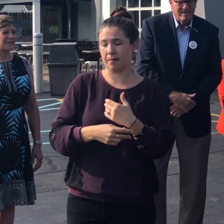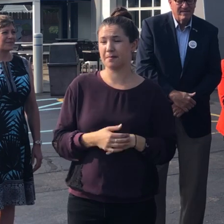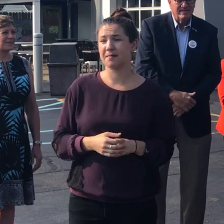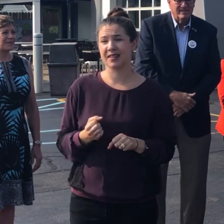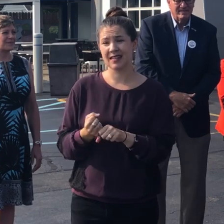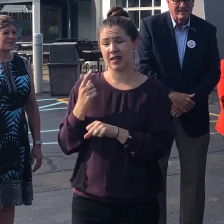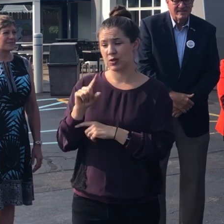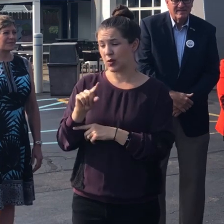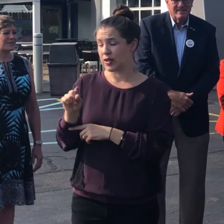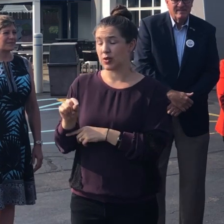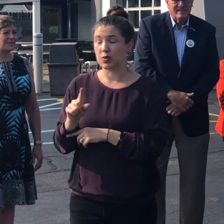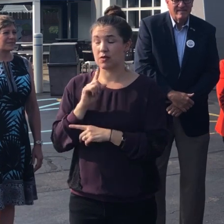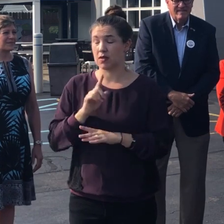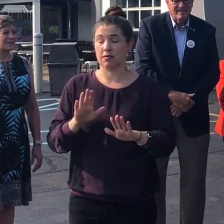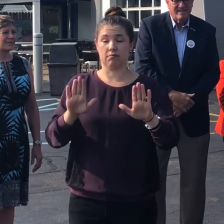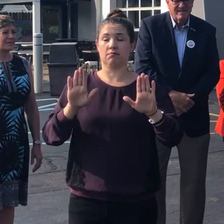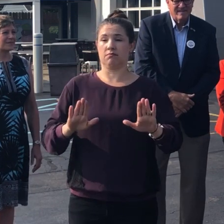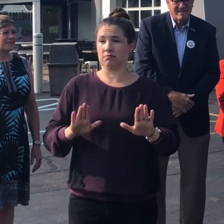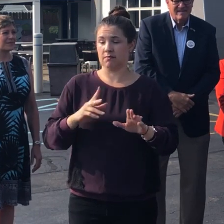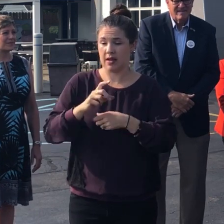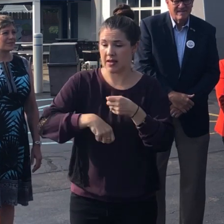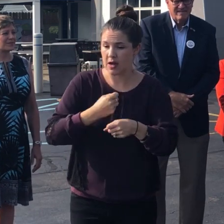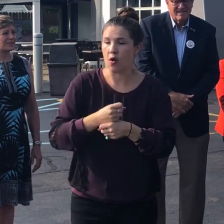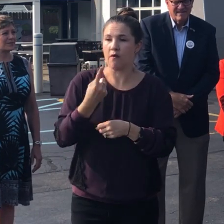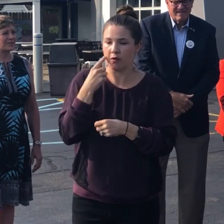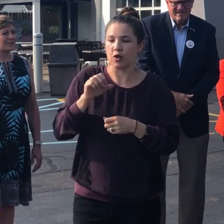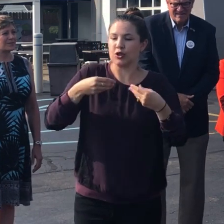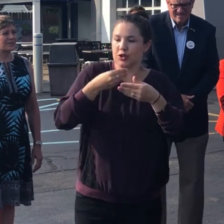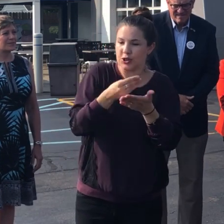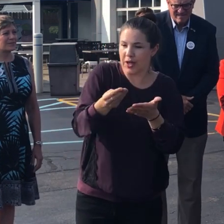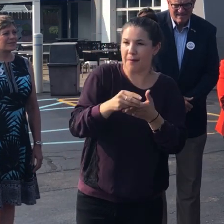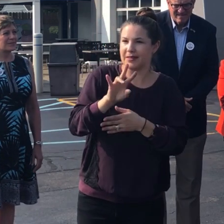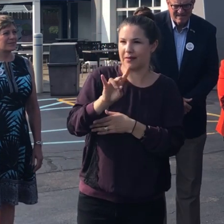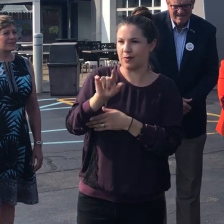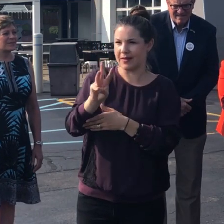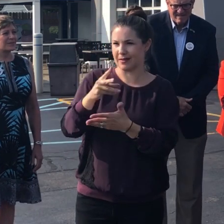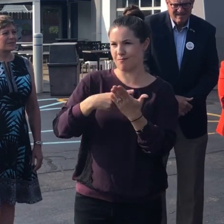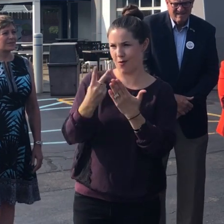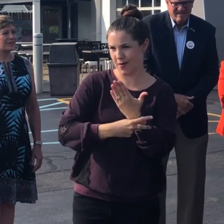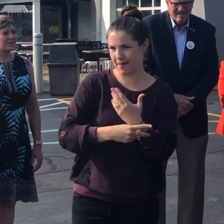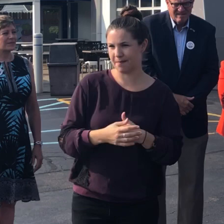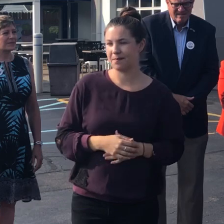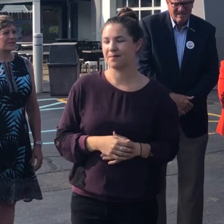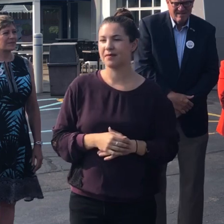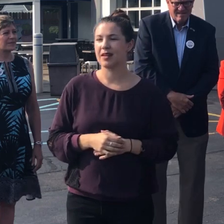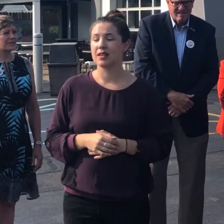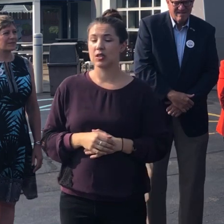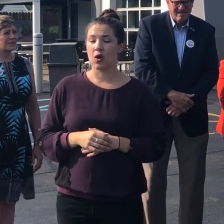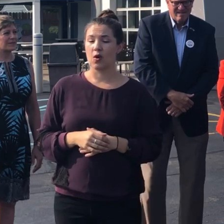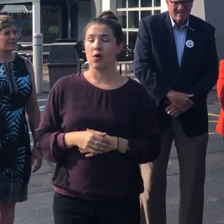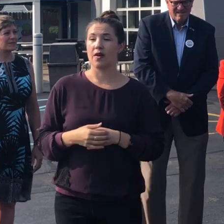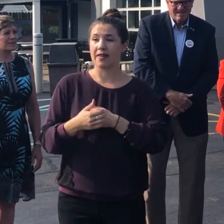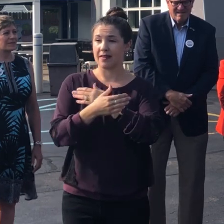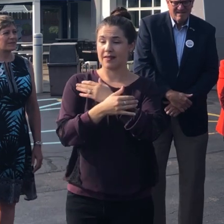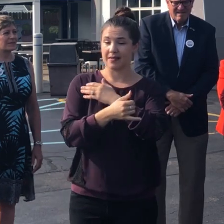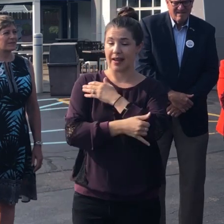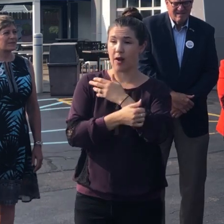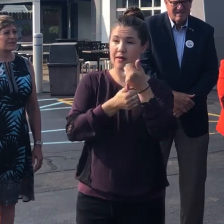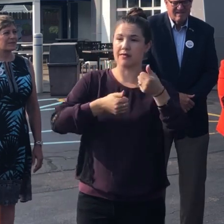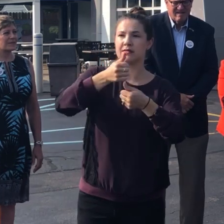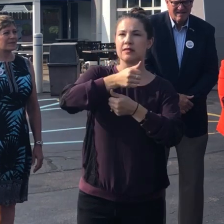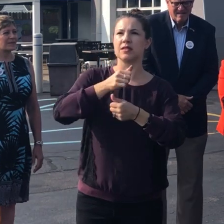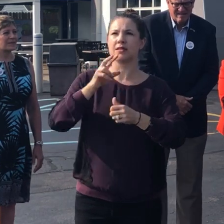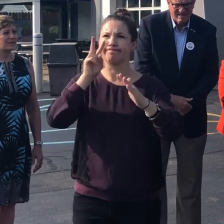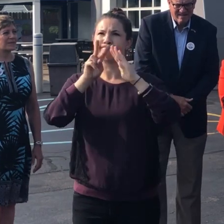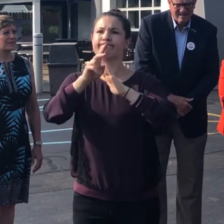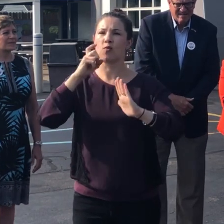incredible year for the Shop 716 program, and a lot of that had to do with the foresight of the county executive recognizing the